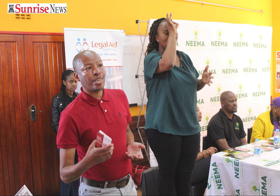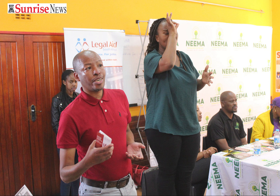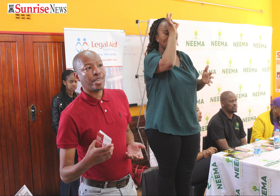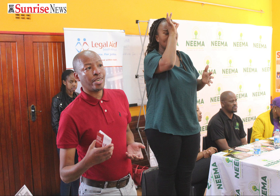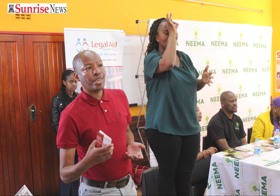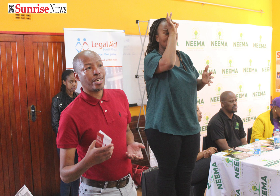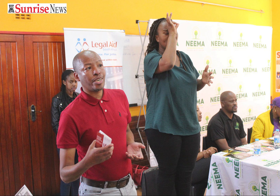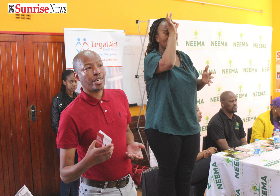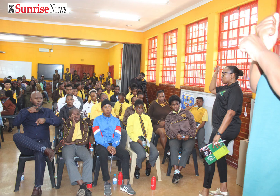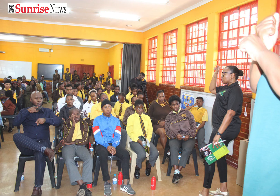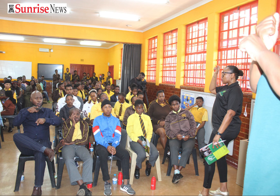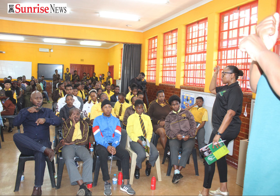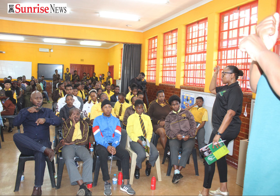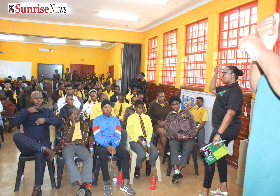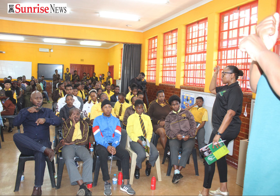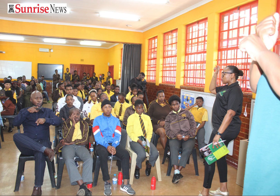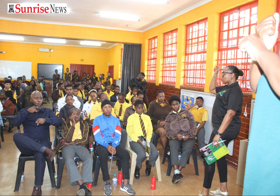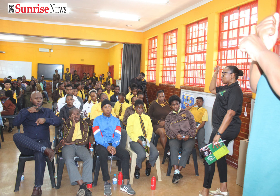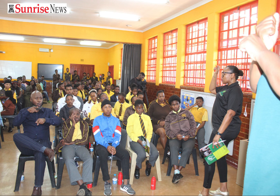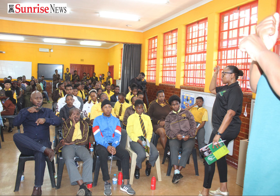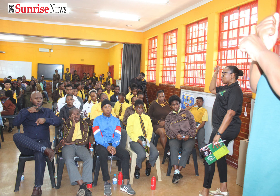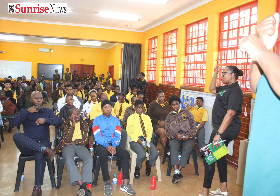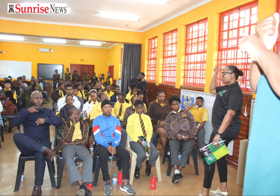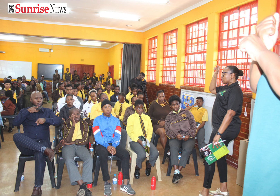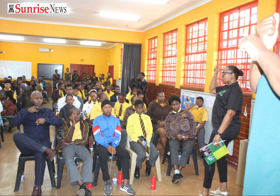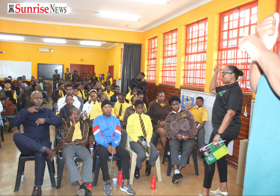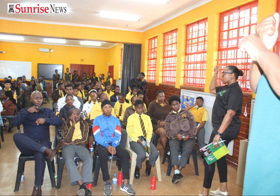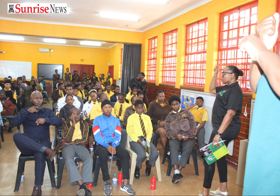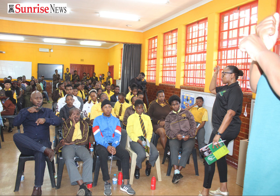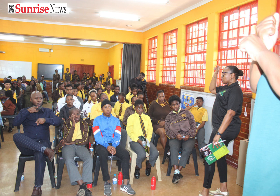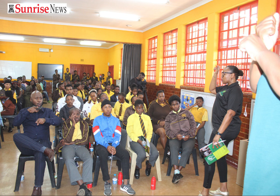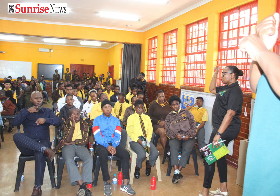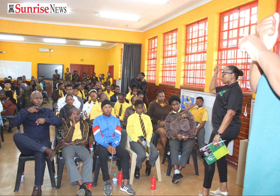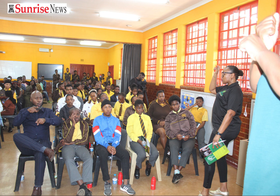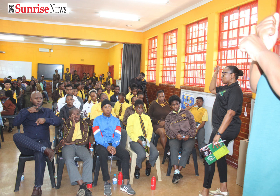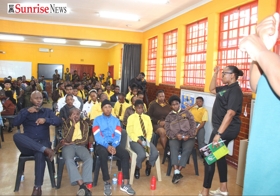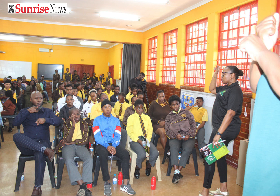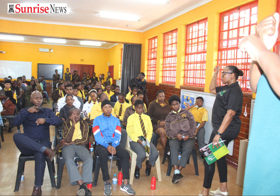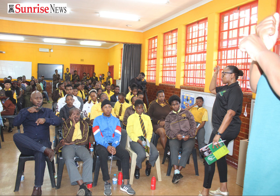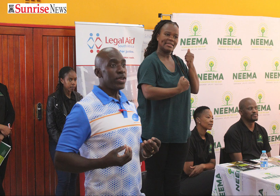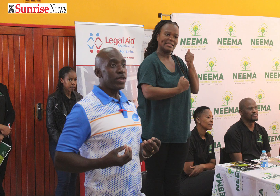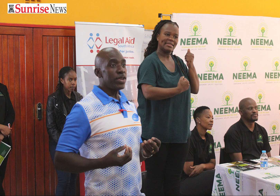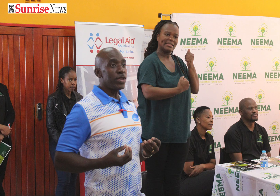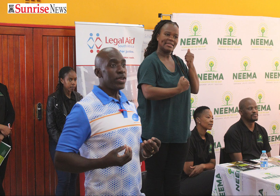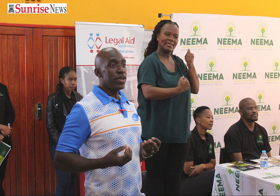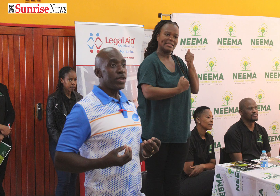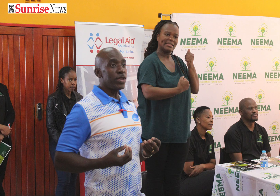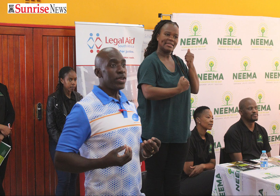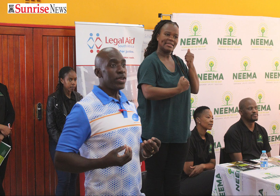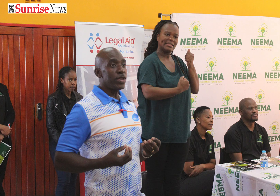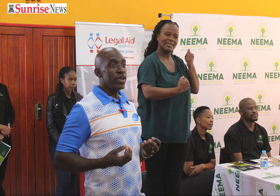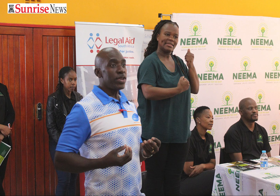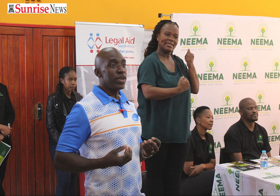something that happens on a daily basis. And there's that conflict where they don't understand that it's loud, because the parent is sitting